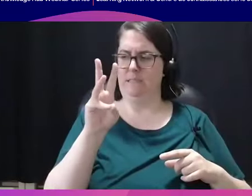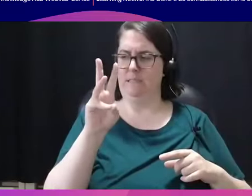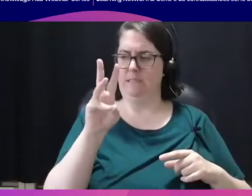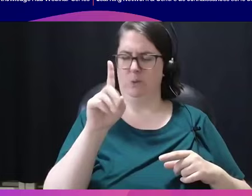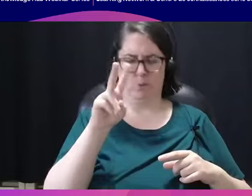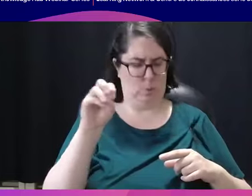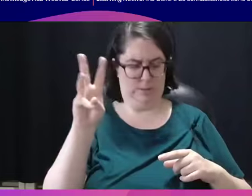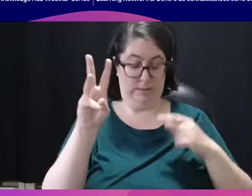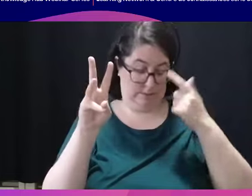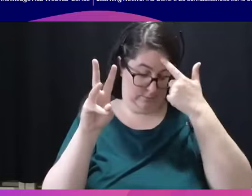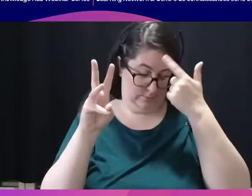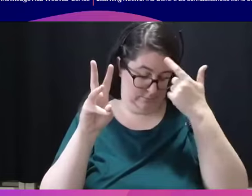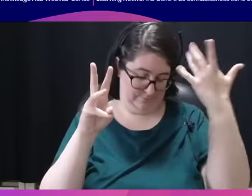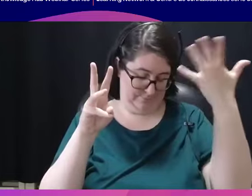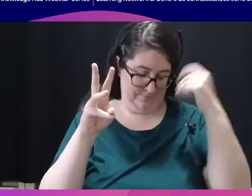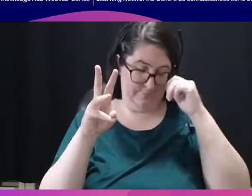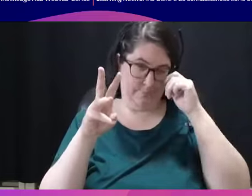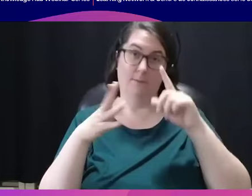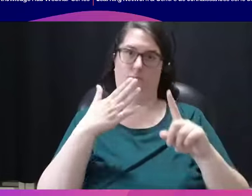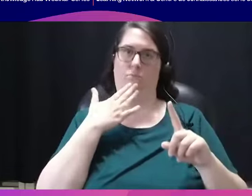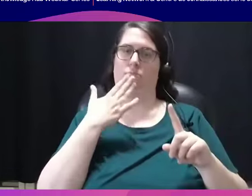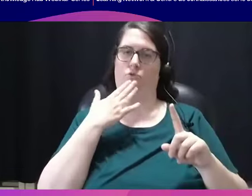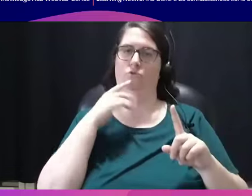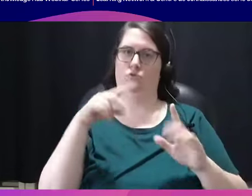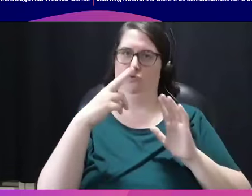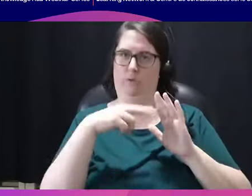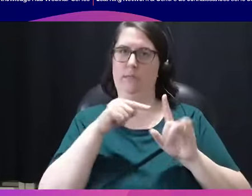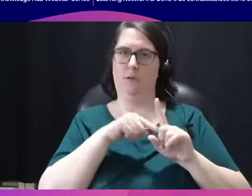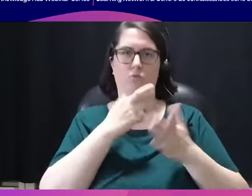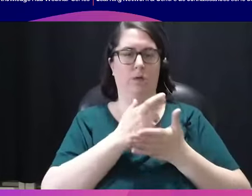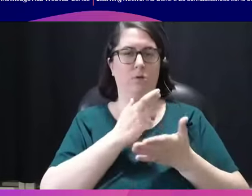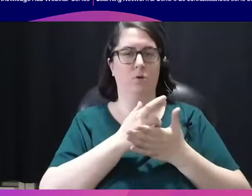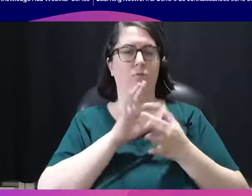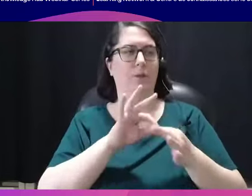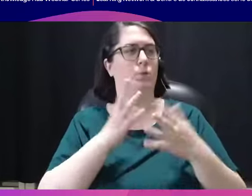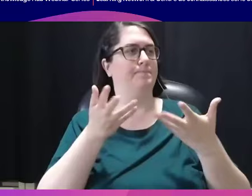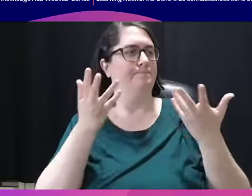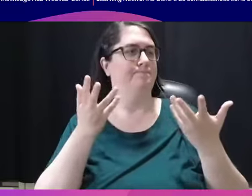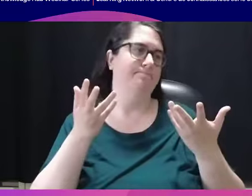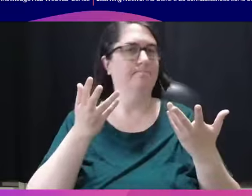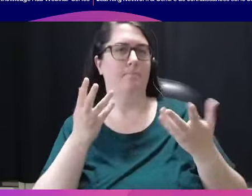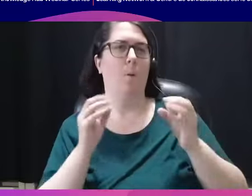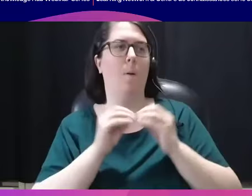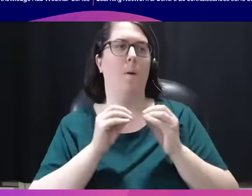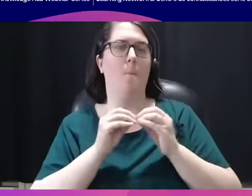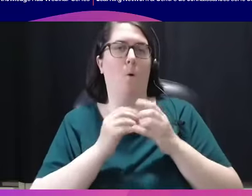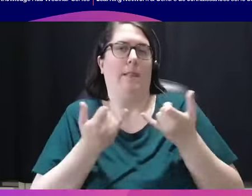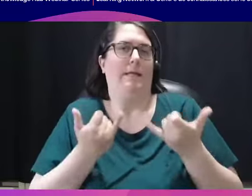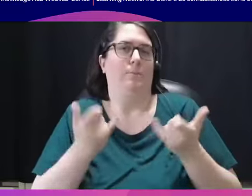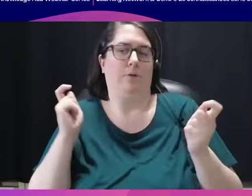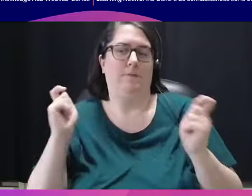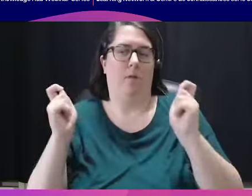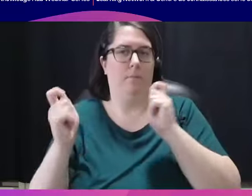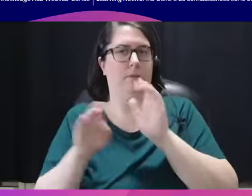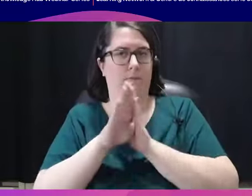can't remember off the top of my head, is a really great reading and resource about kind of a bit more of the contemporary developments of